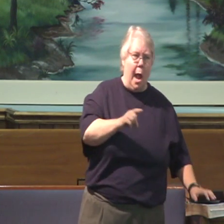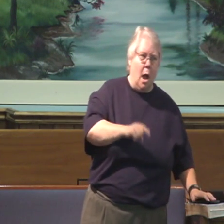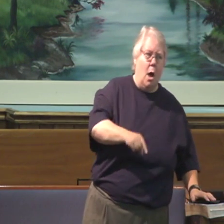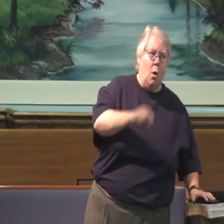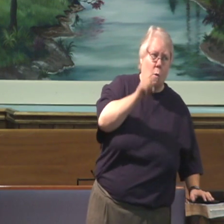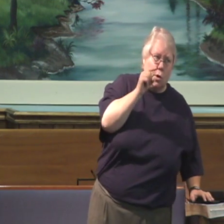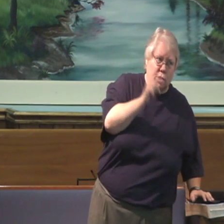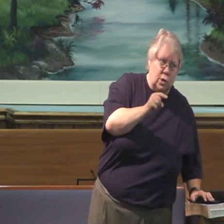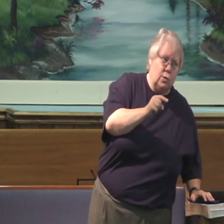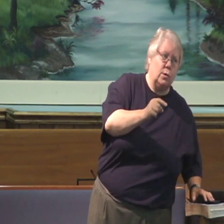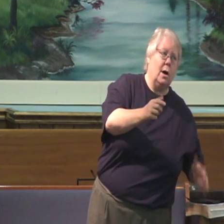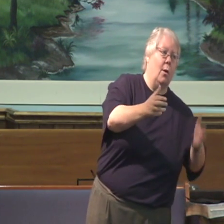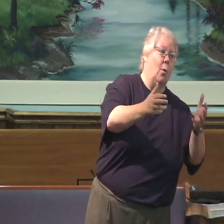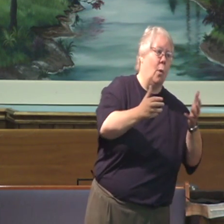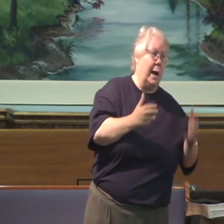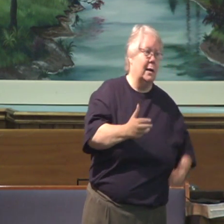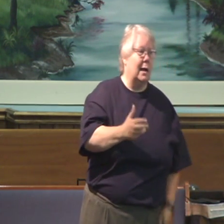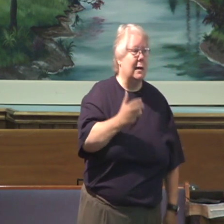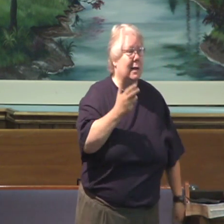Where would you want to